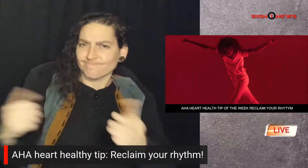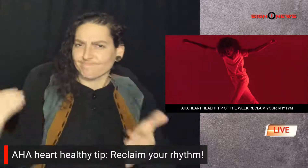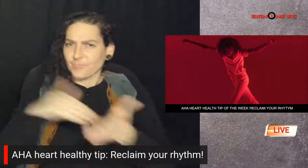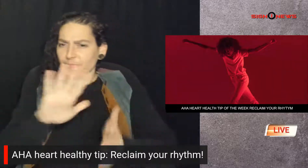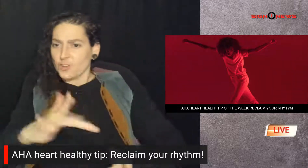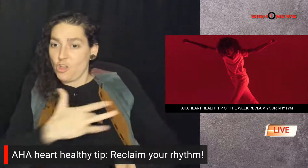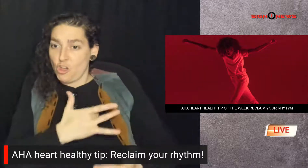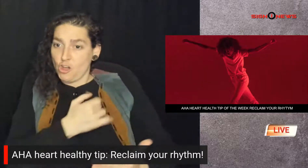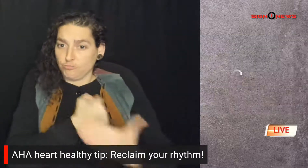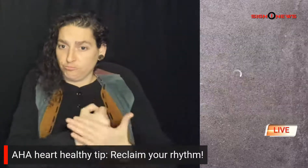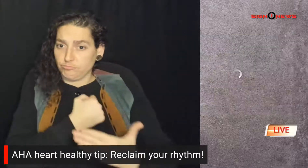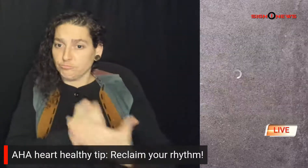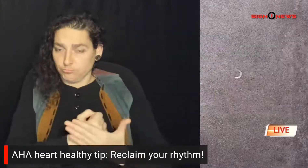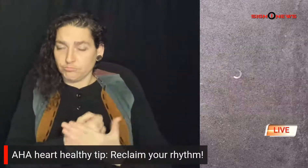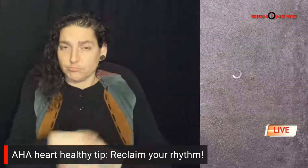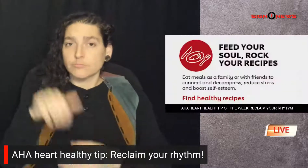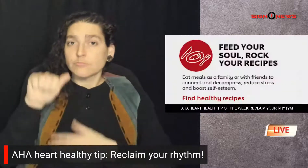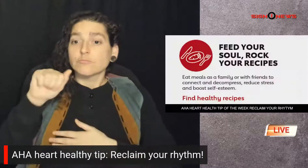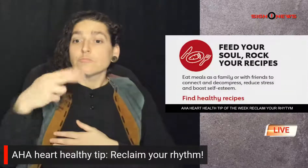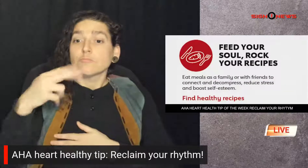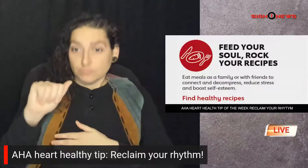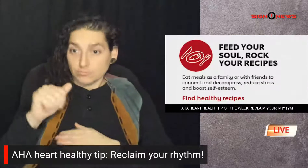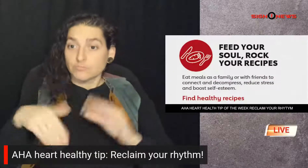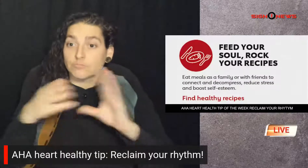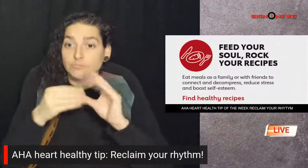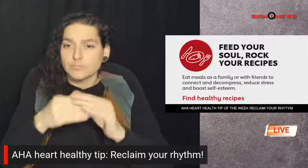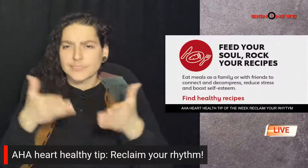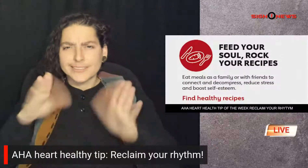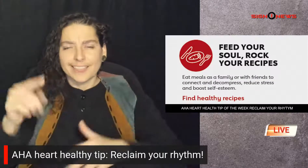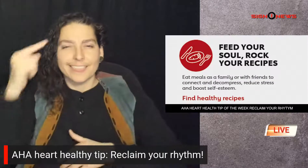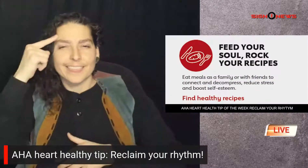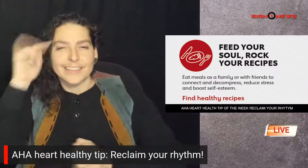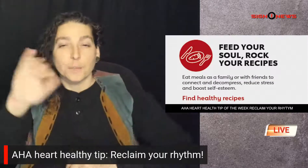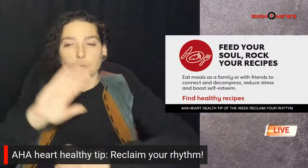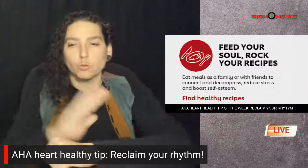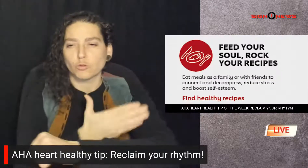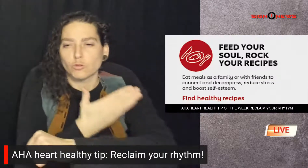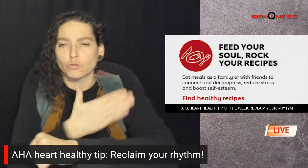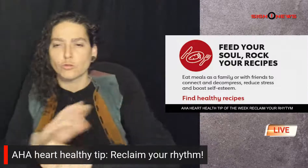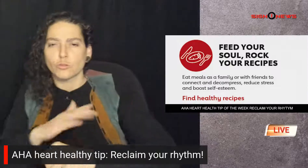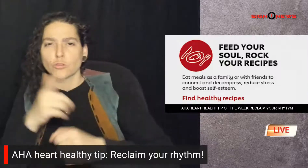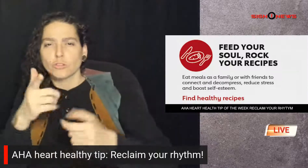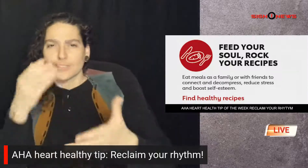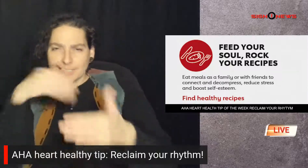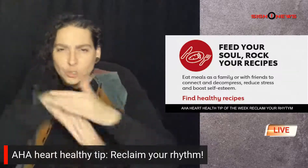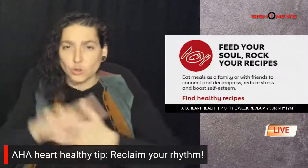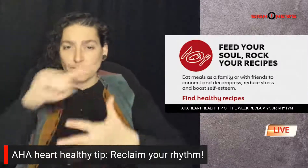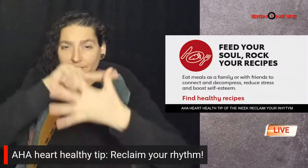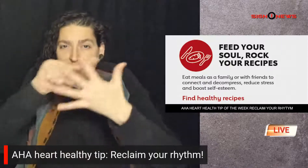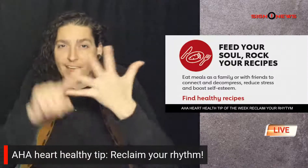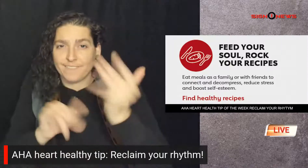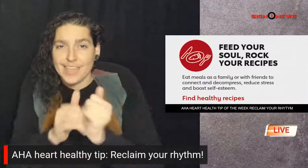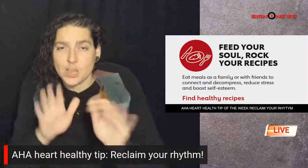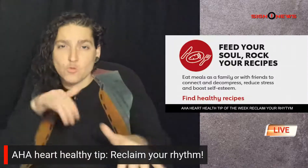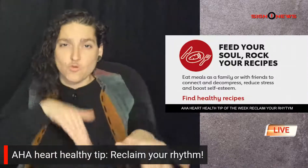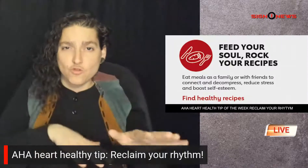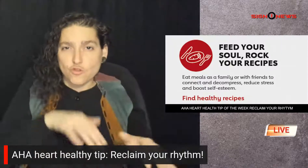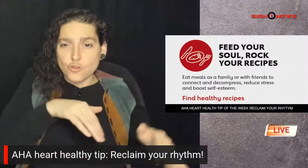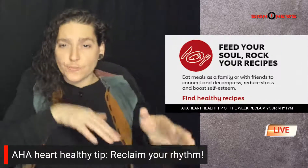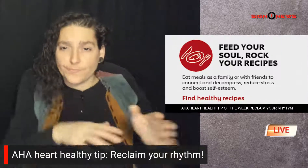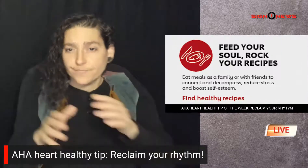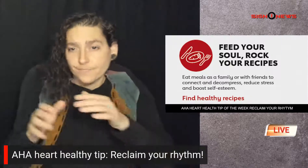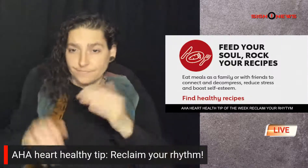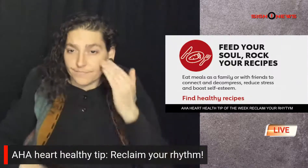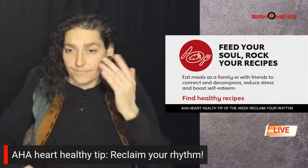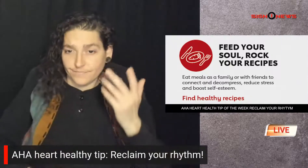So, to reclaim your heart rhythm, the AHA says, let's think musically and get